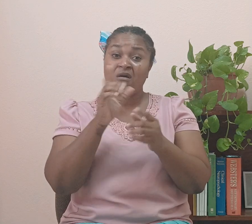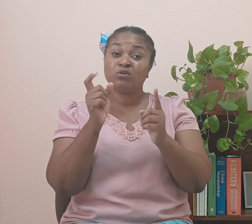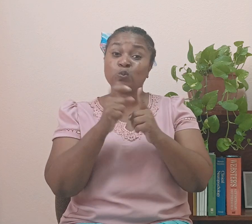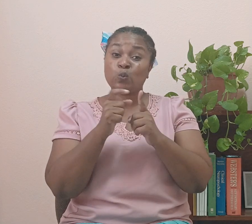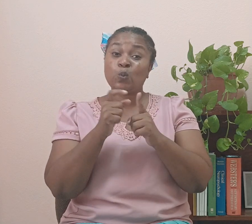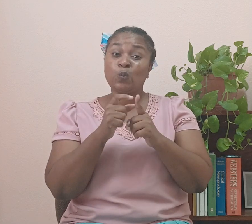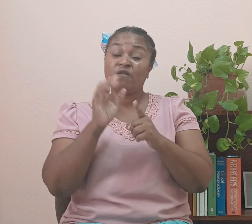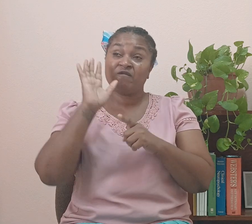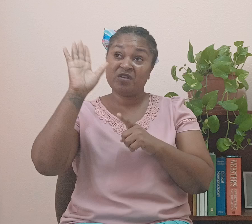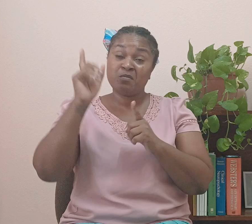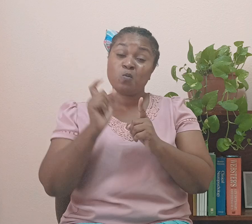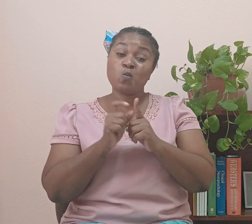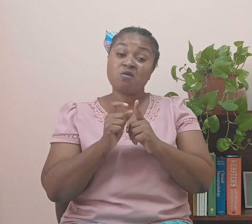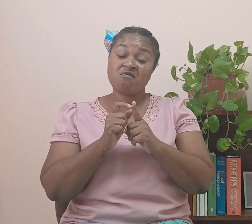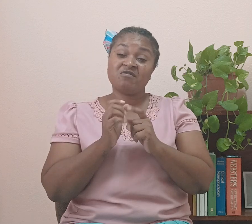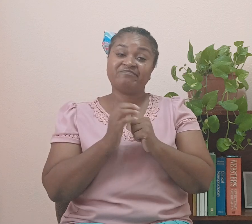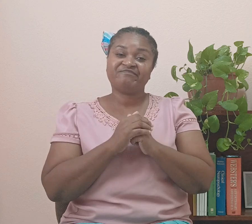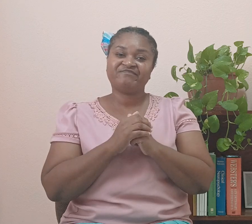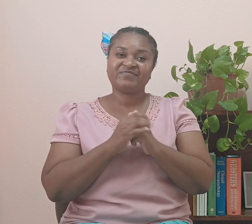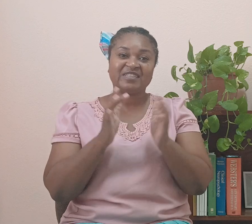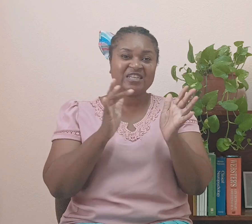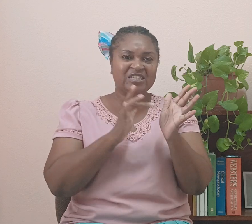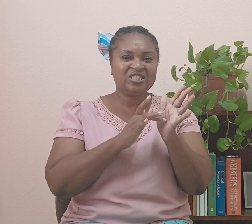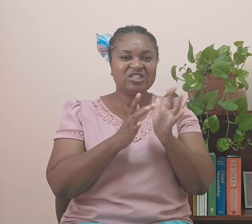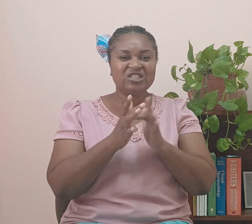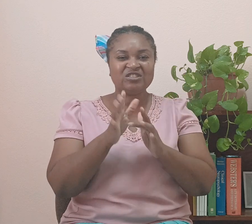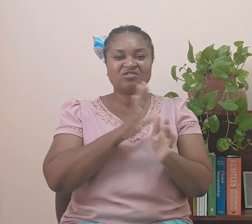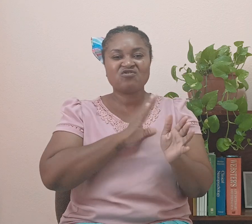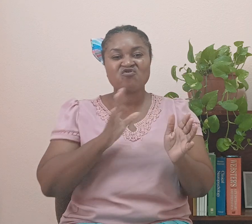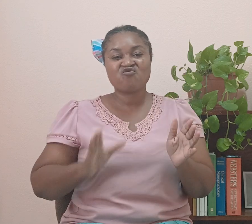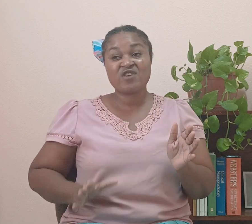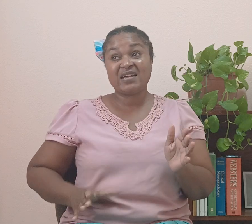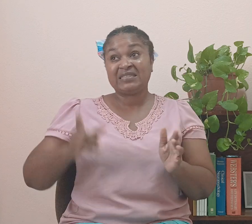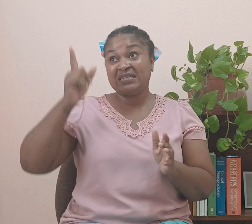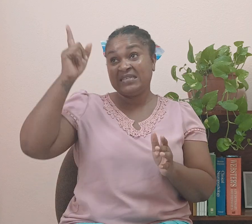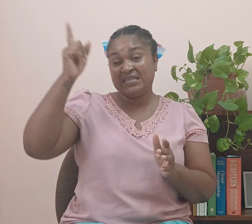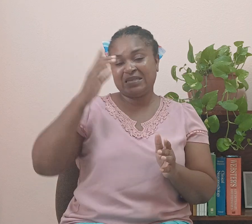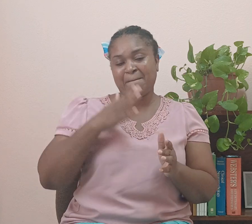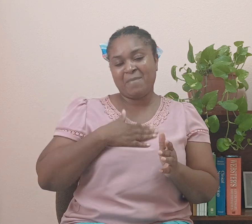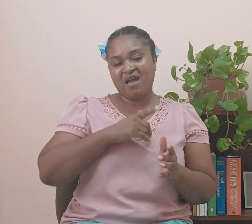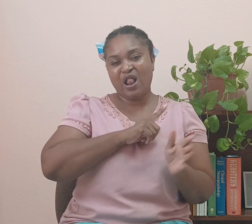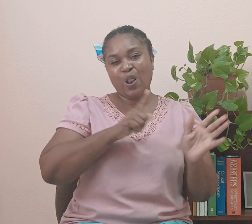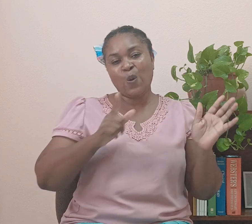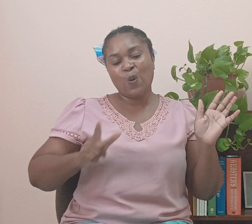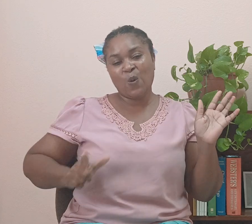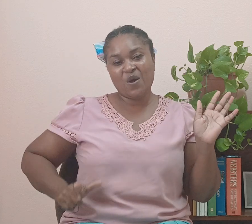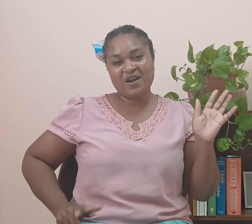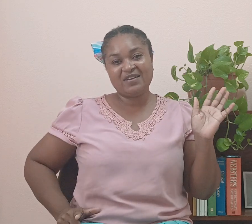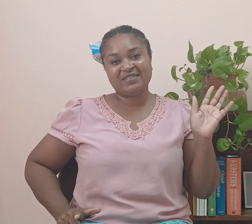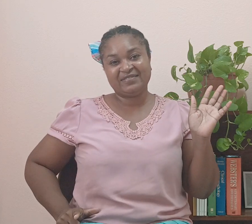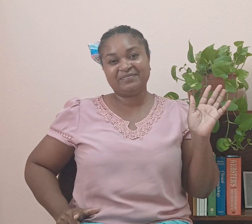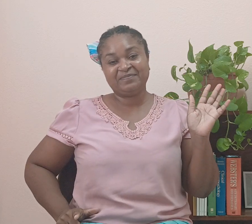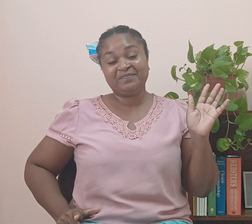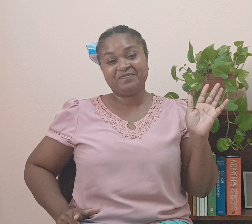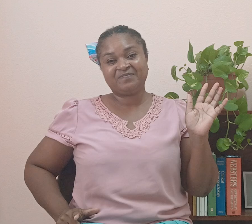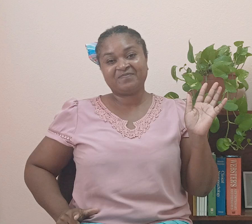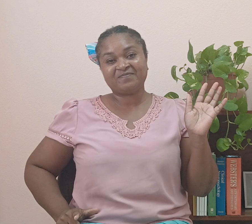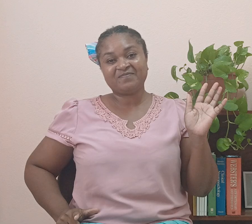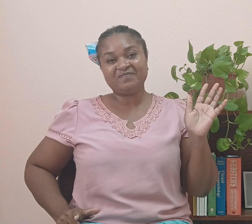Jesus Christ is my Lord. God is always near